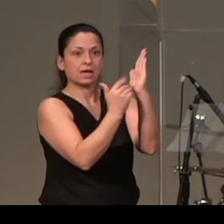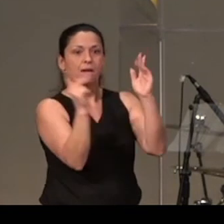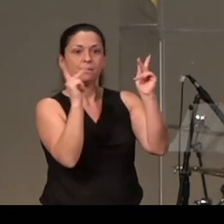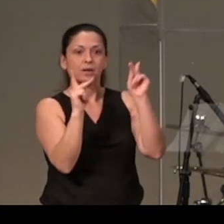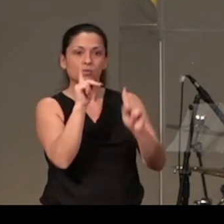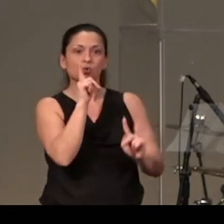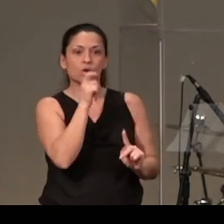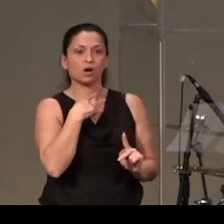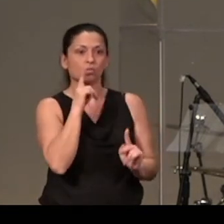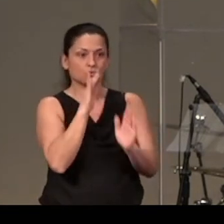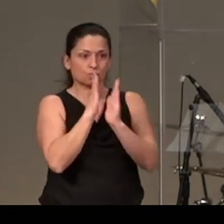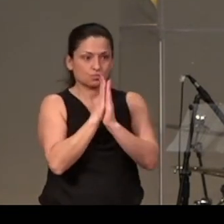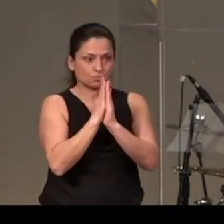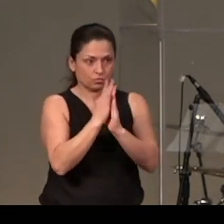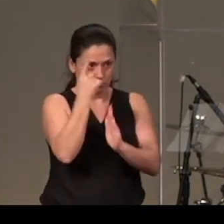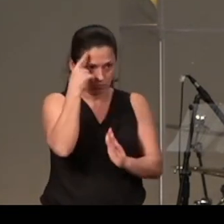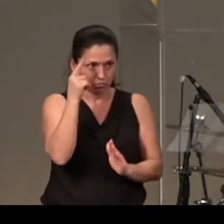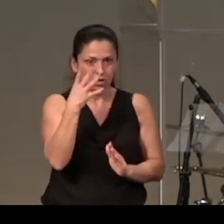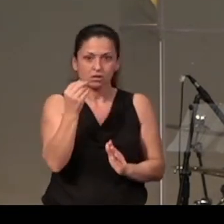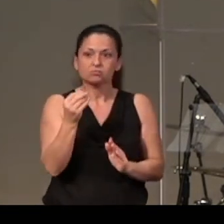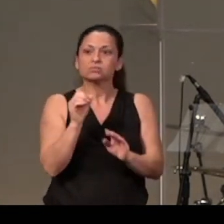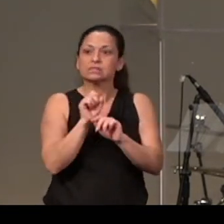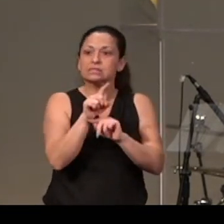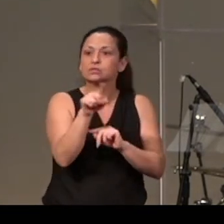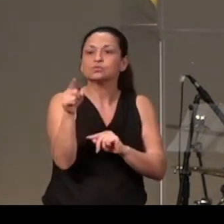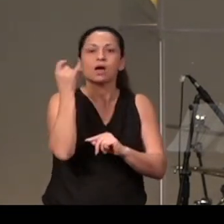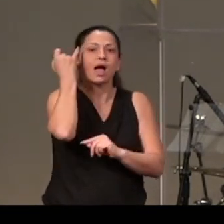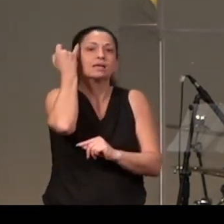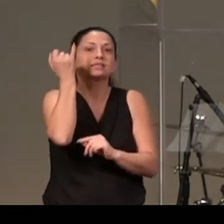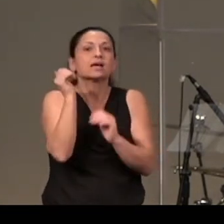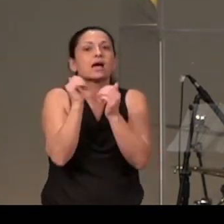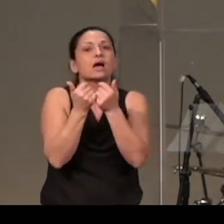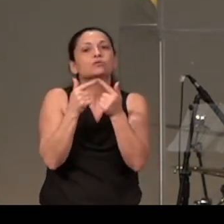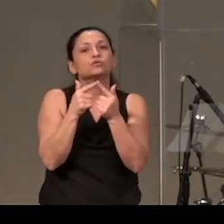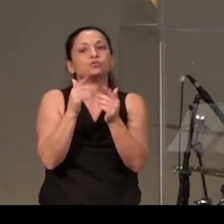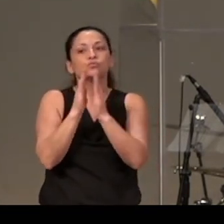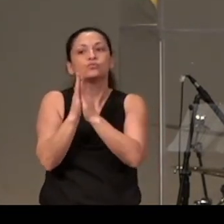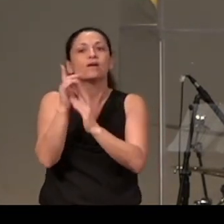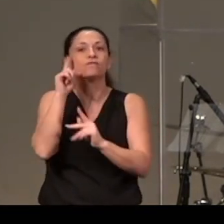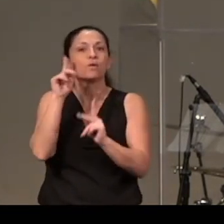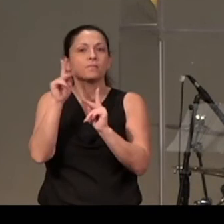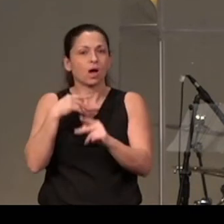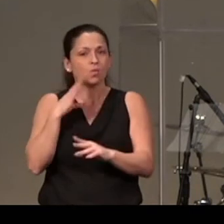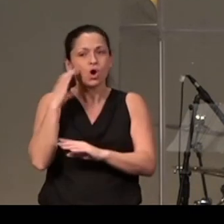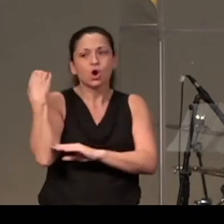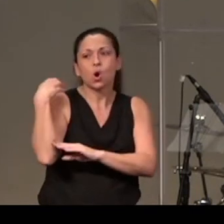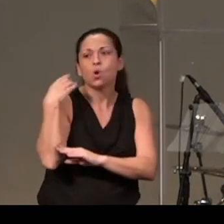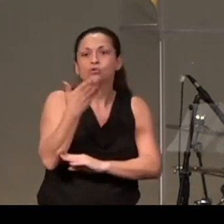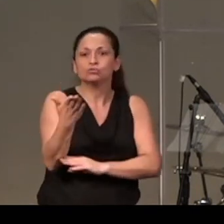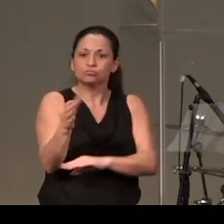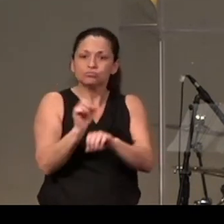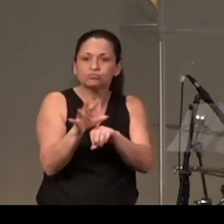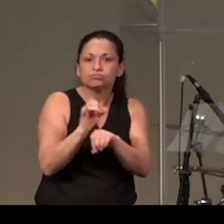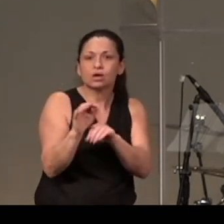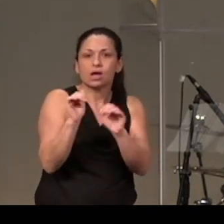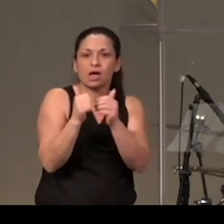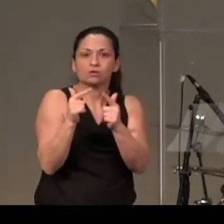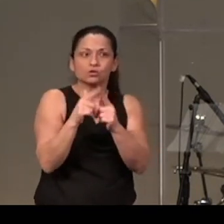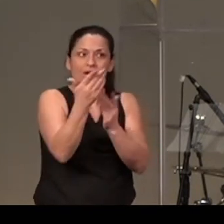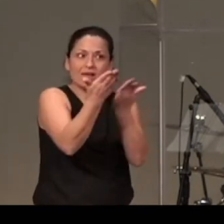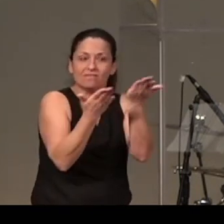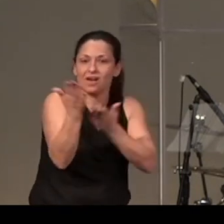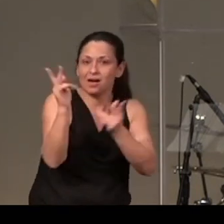for you, I will send out to you some ideas on how to pray for people. I'll coach you on how to invite and come and follow up, and we can do